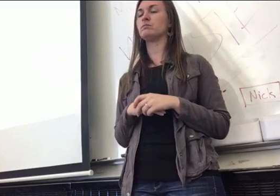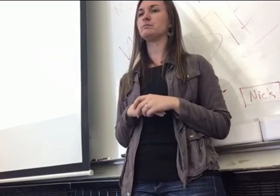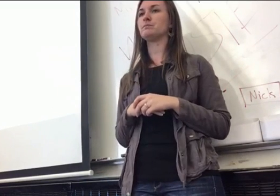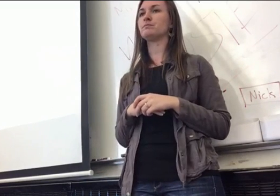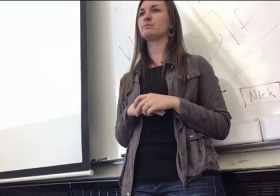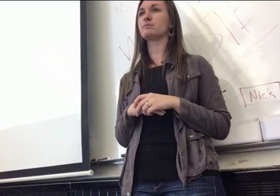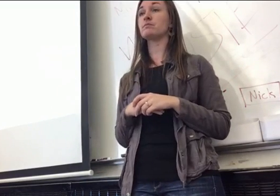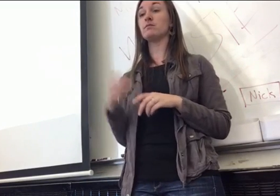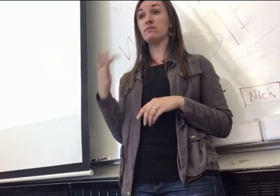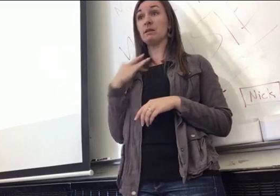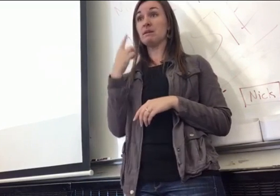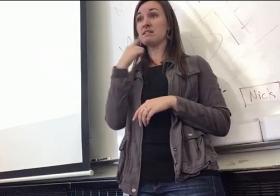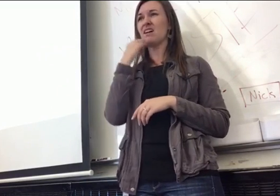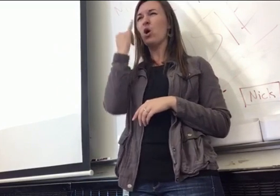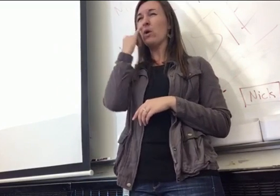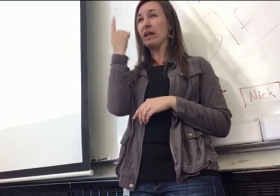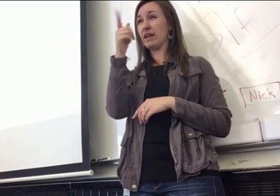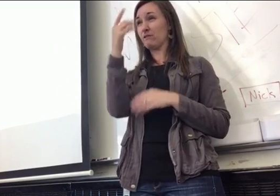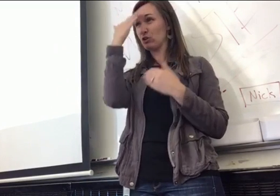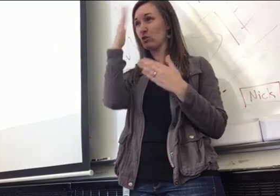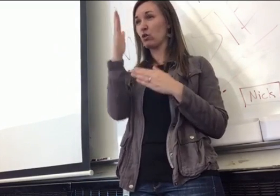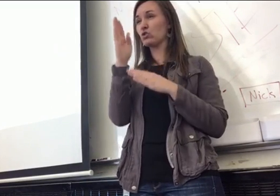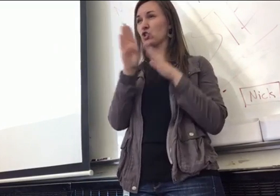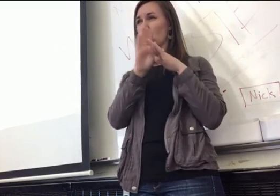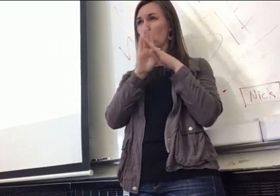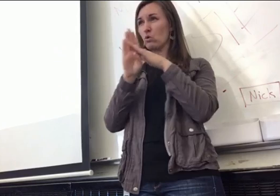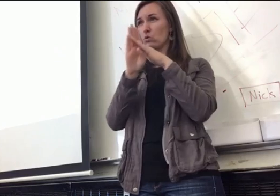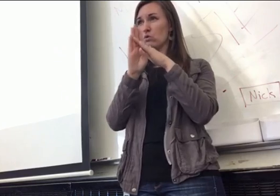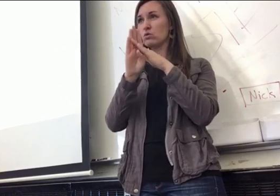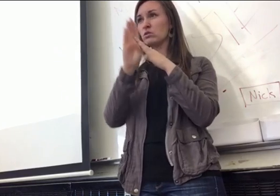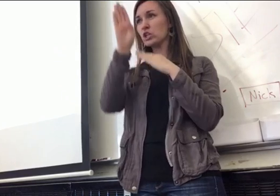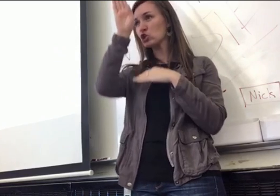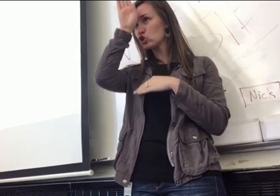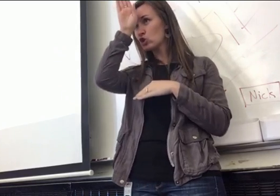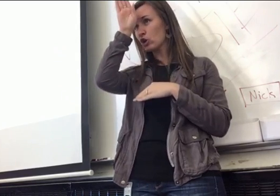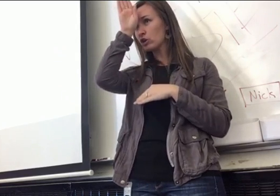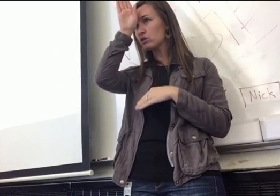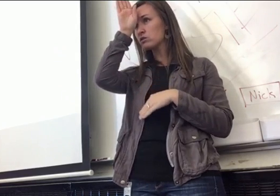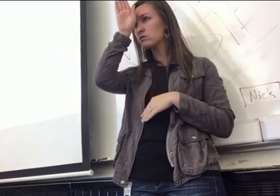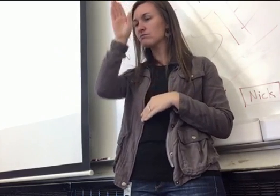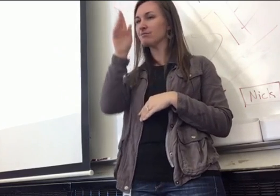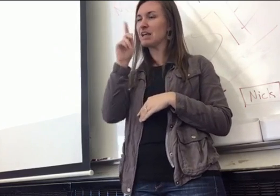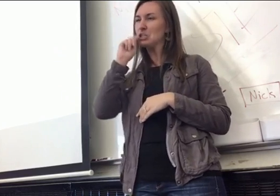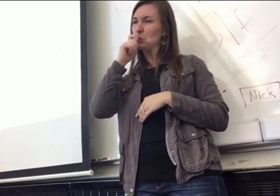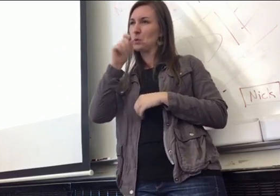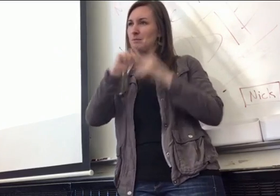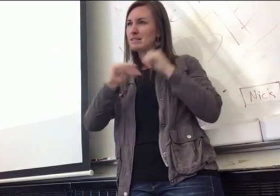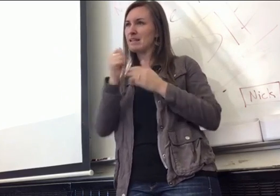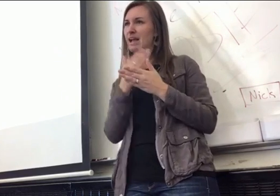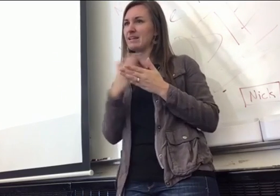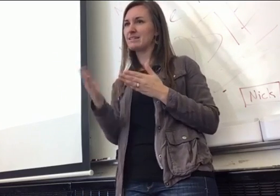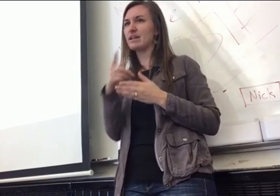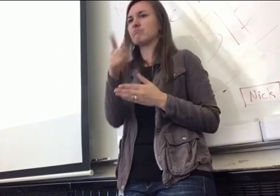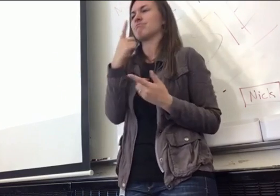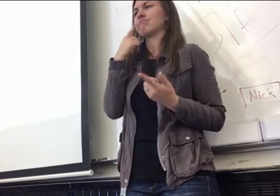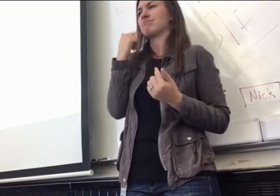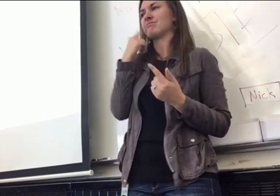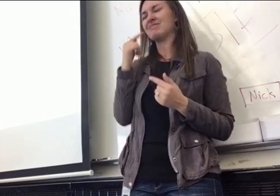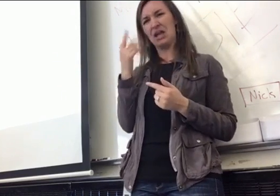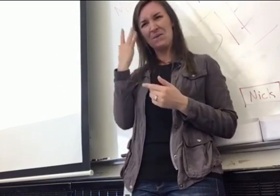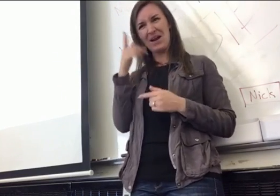They used to say, if you don't know, by the way, sharks, it's like a cool science thing. Sharks, What are you laughing at? I know science.